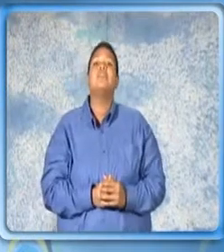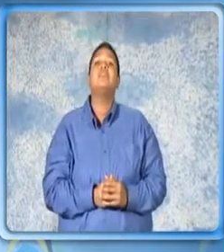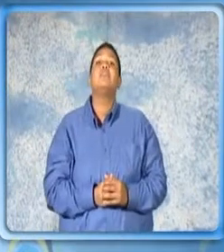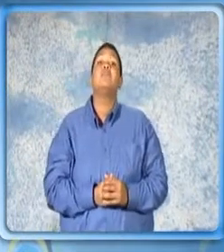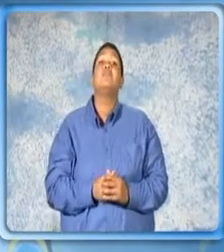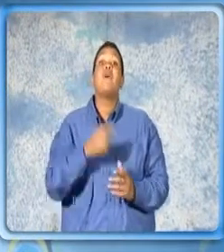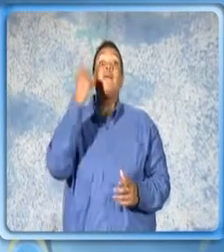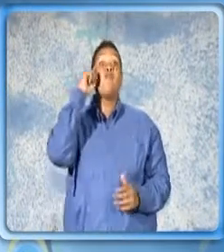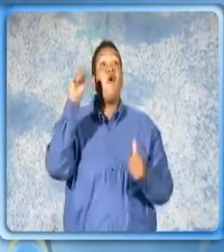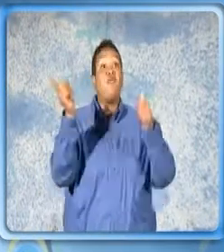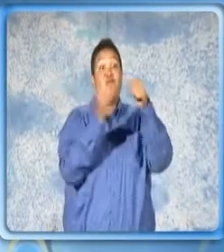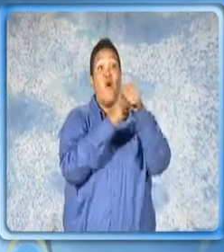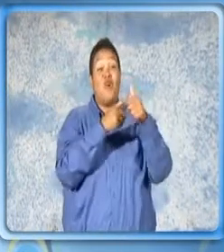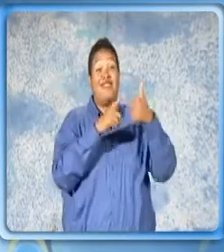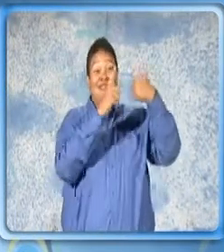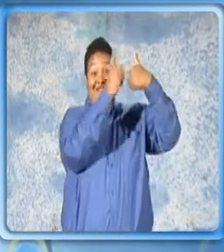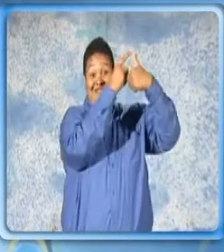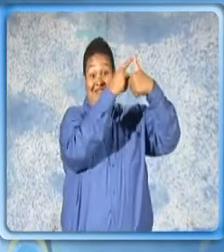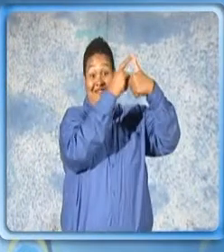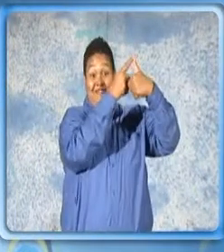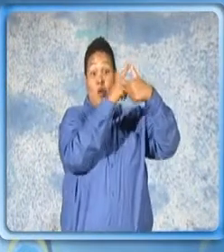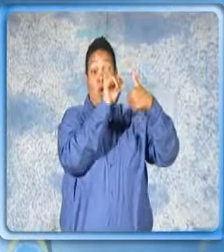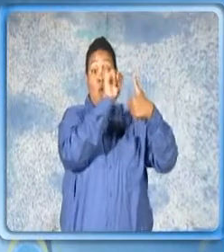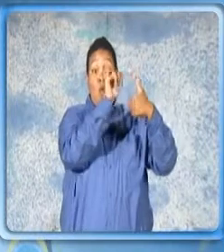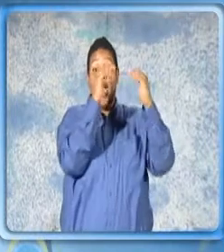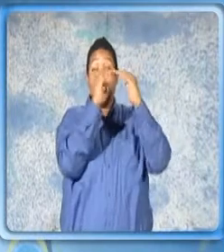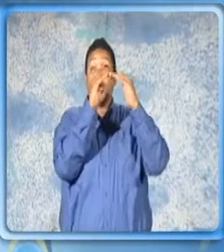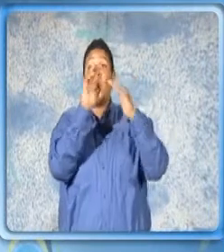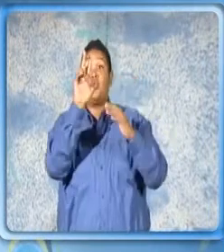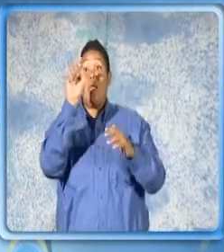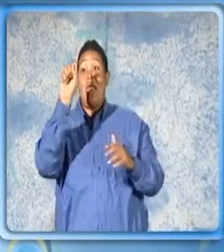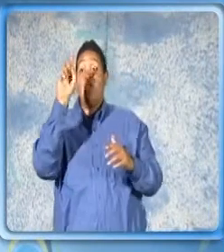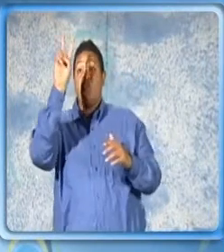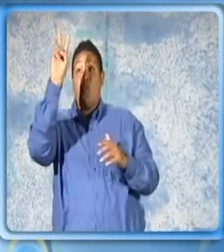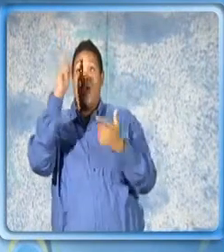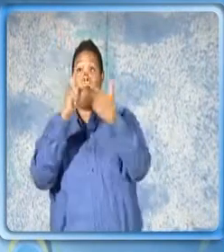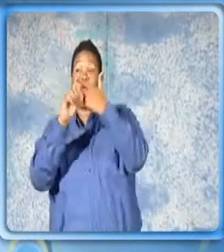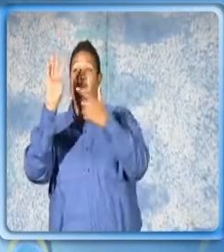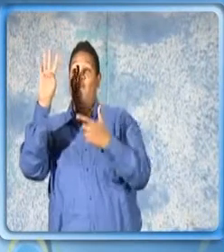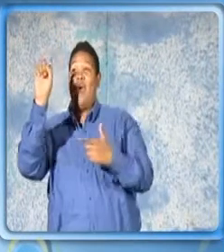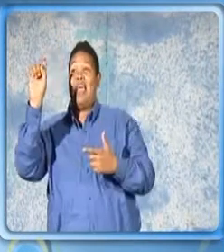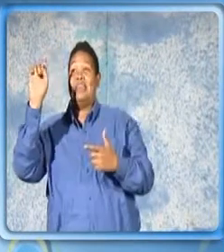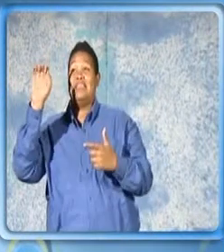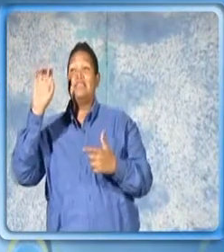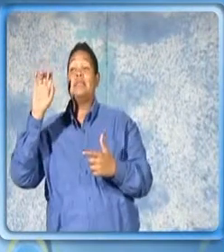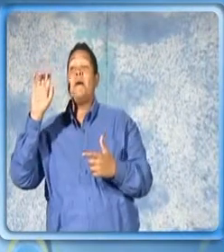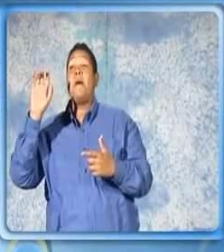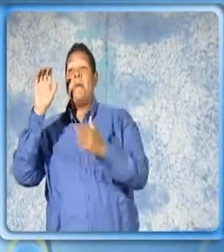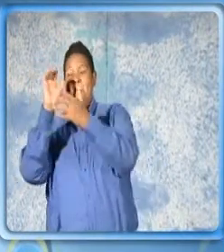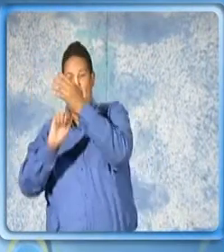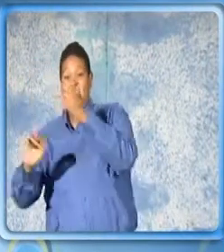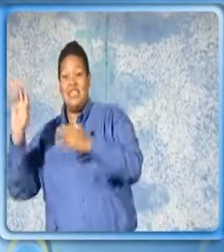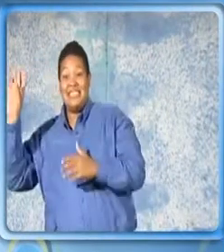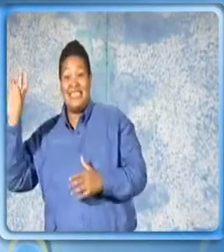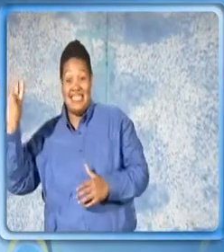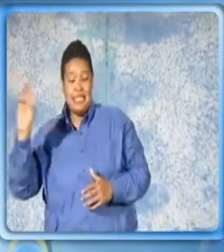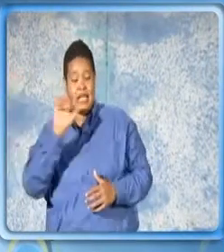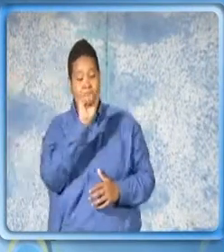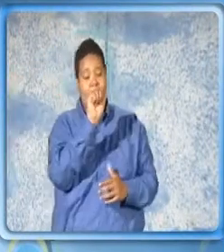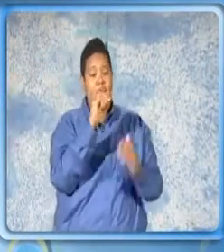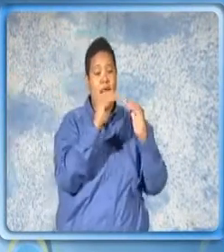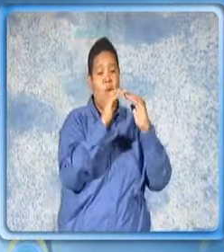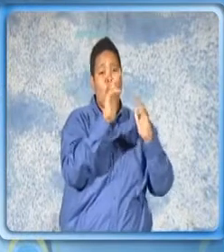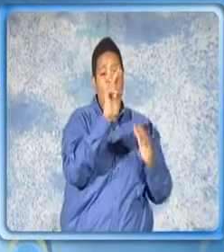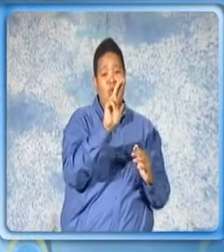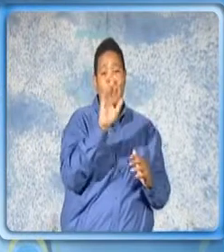In the function y equals 3x squared plus 4x minus 6, a equals 3, b equals 4, and c equals negative